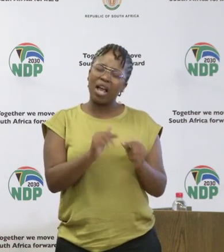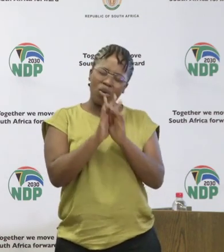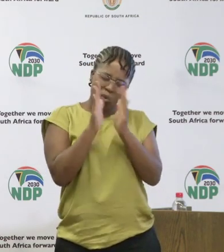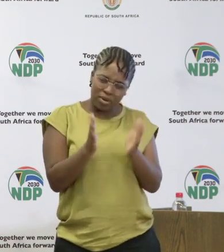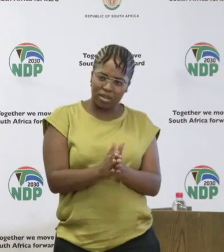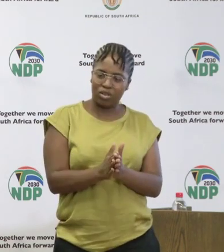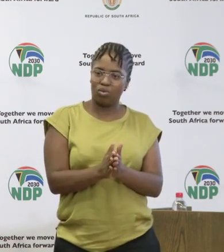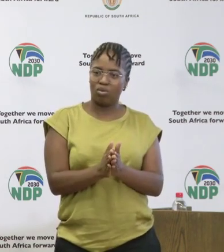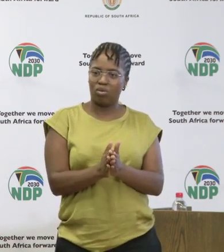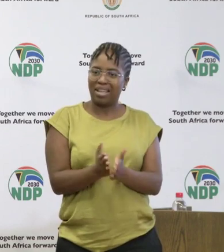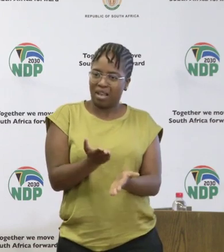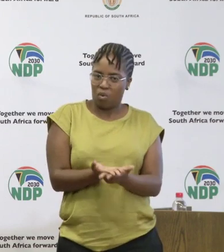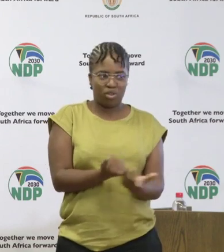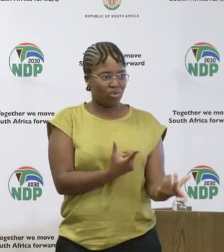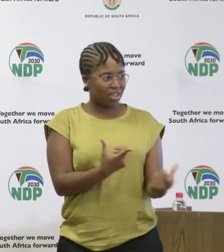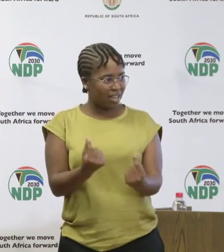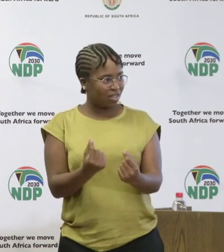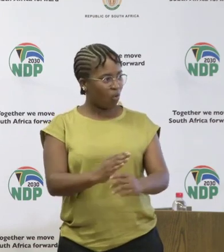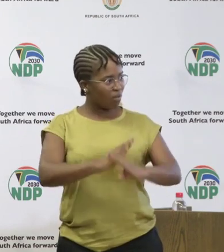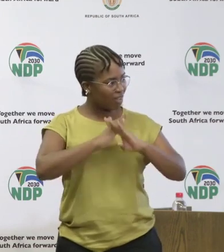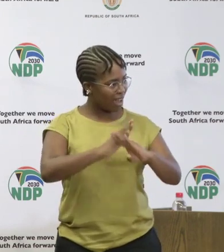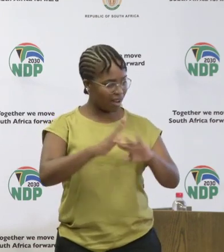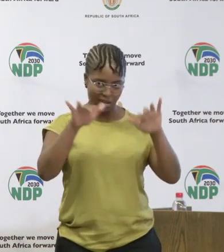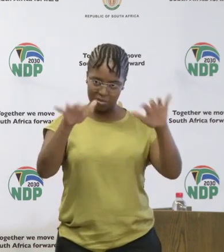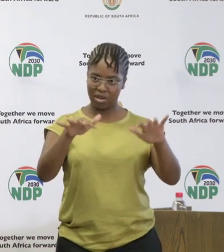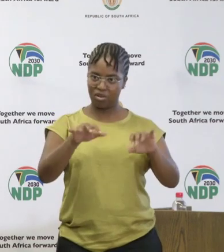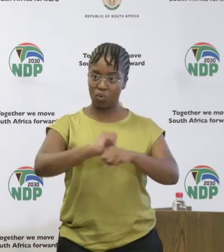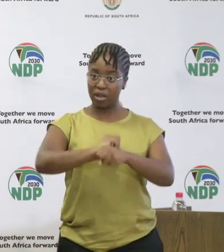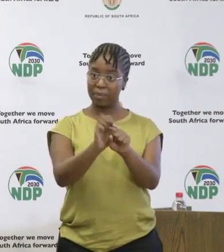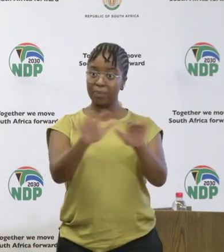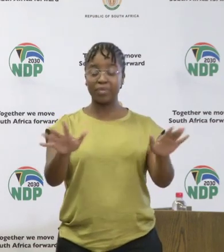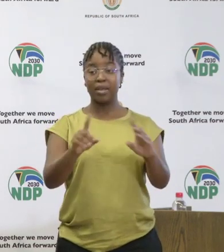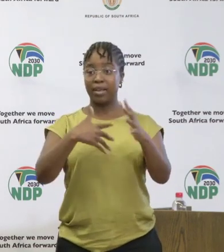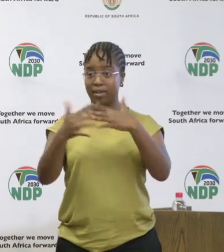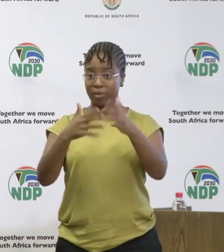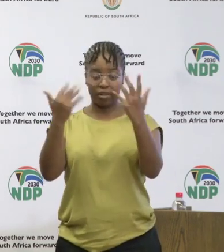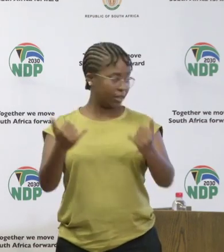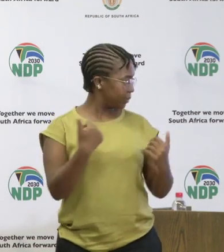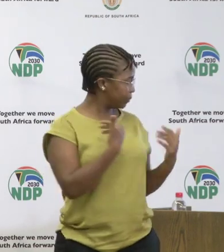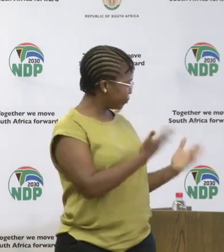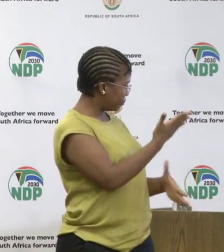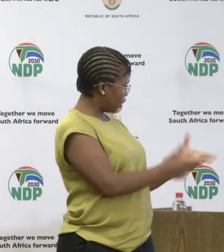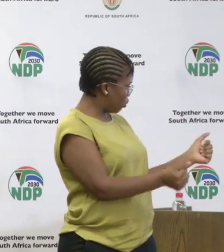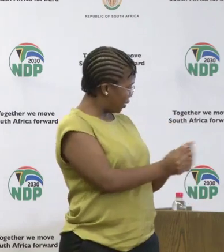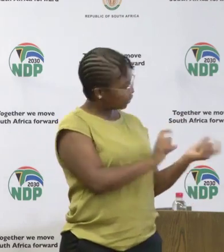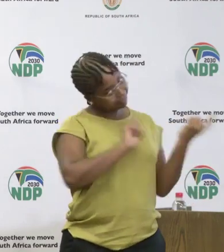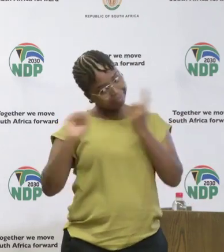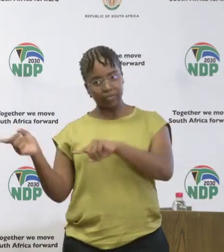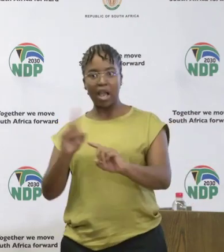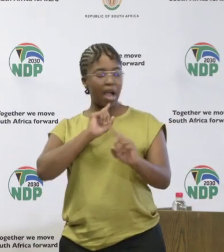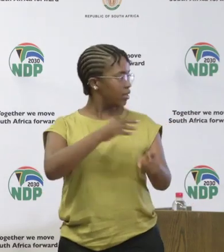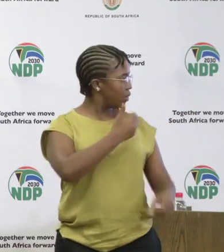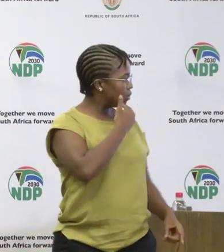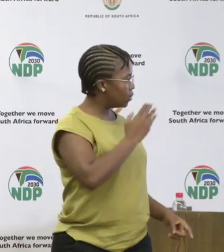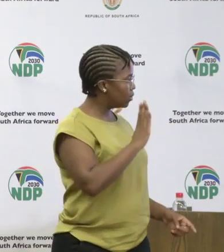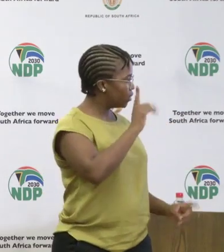to protect our people against this deadly disease. Having said so, I will now hand over to my colleagues to answer. I don't know who's the